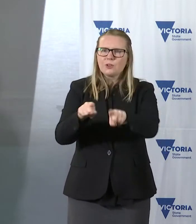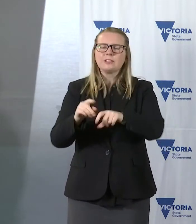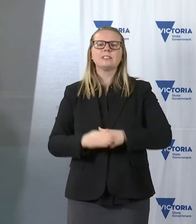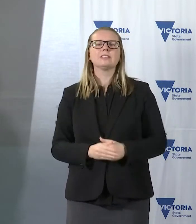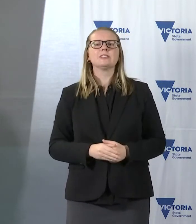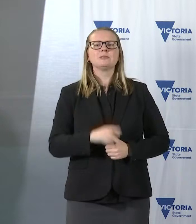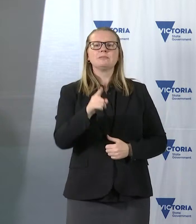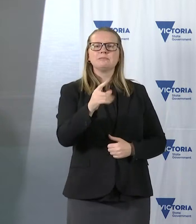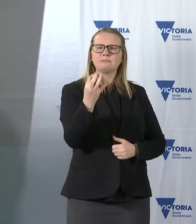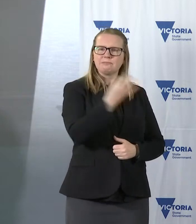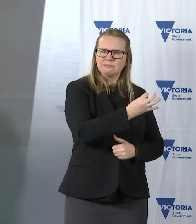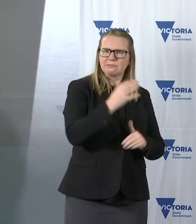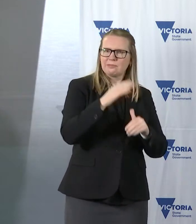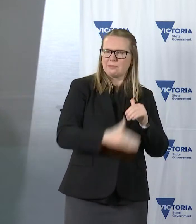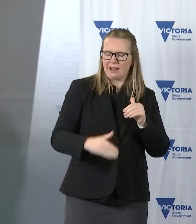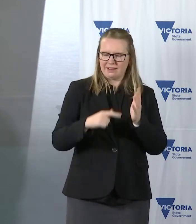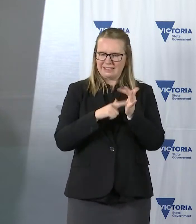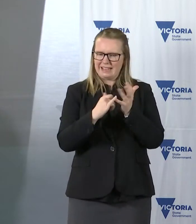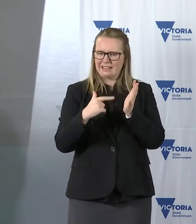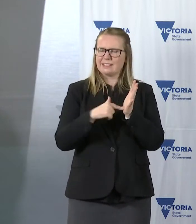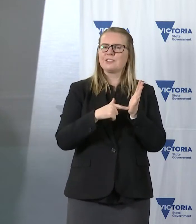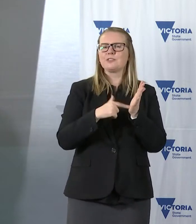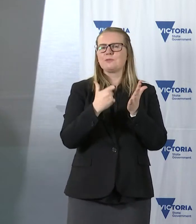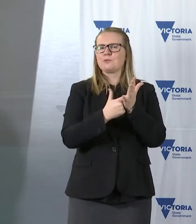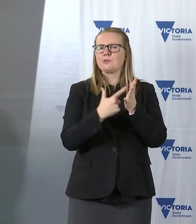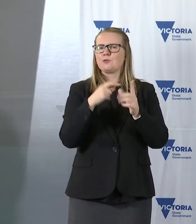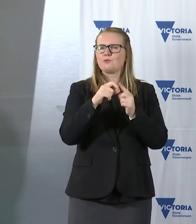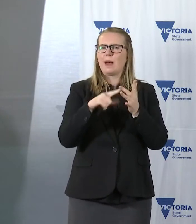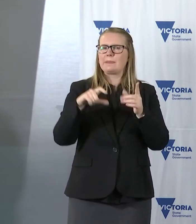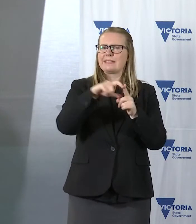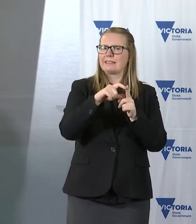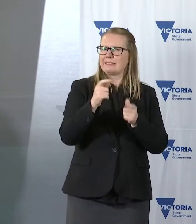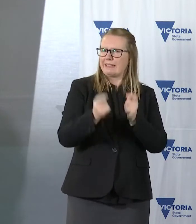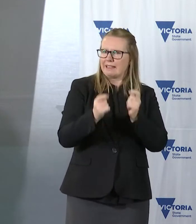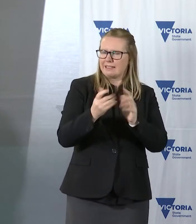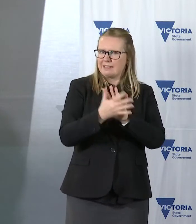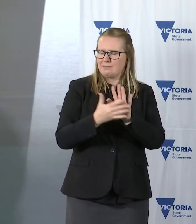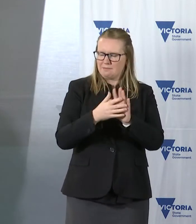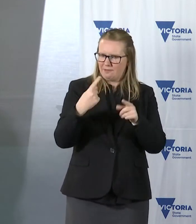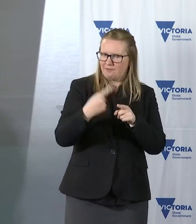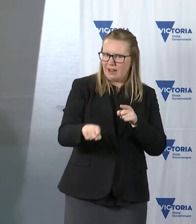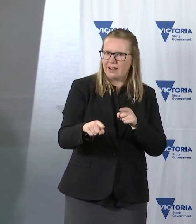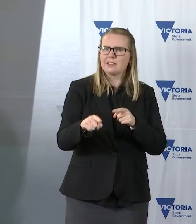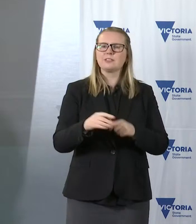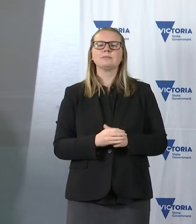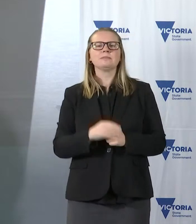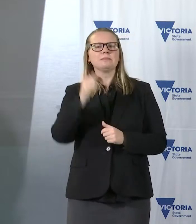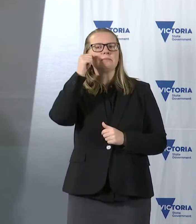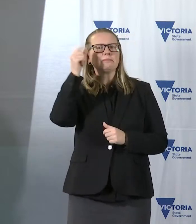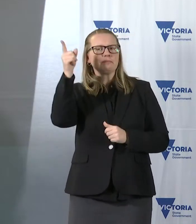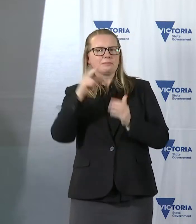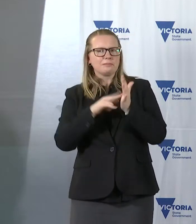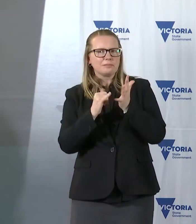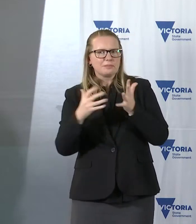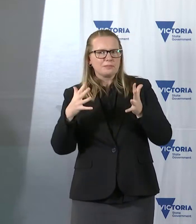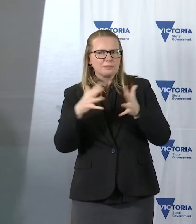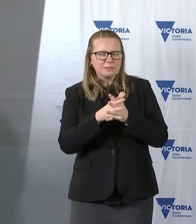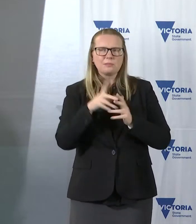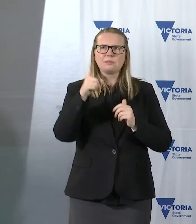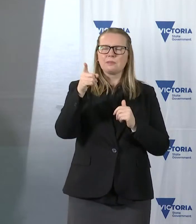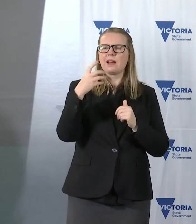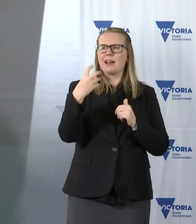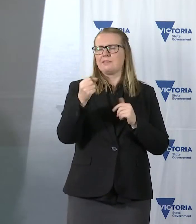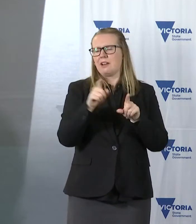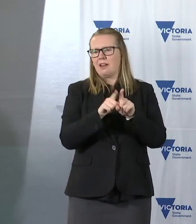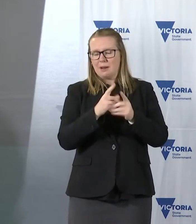antigen tests, that's something that New South Wales is looking at introducing. I understand they have more efficacy in situations where you've got large numbers